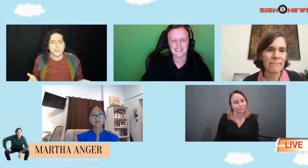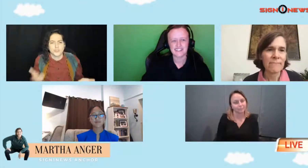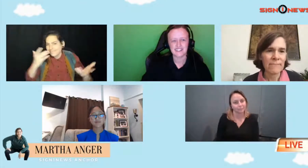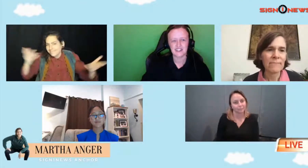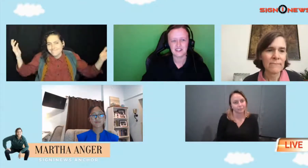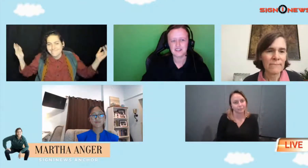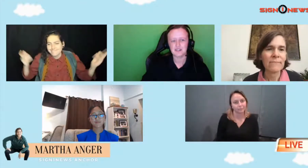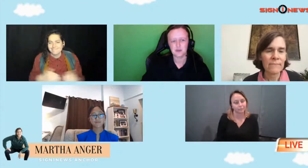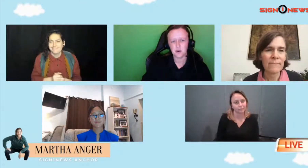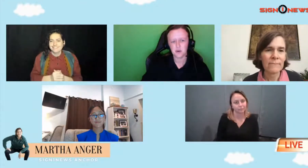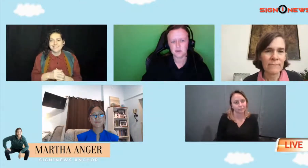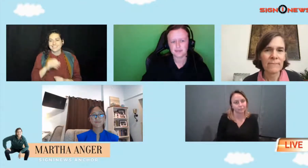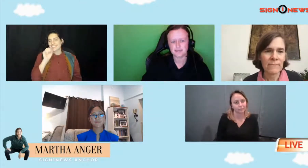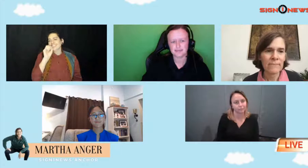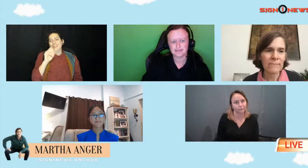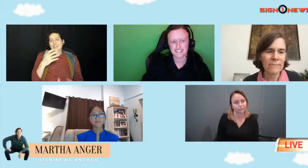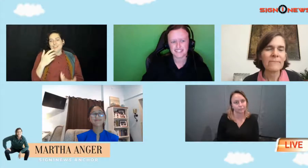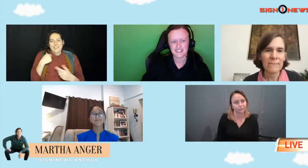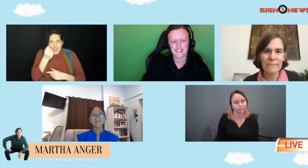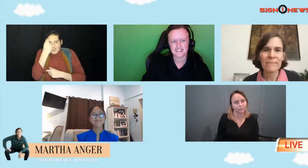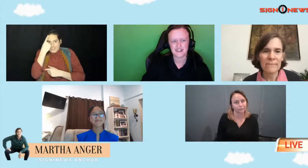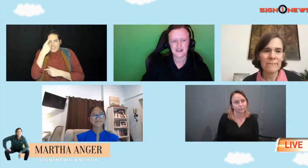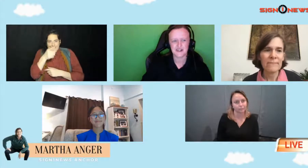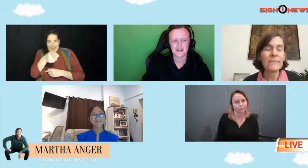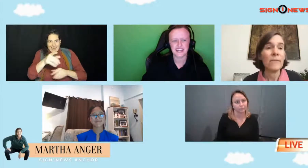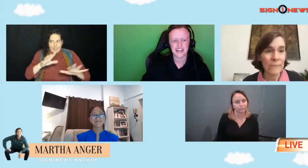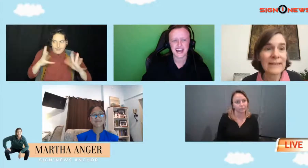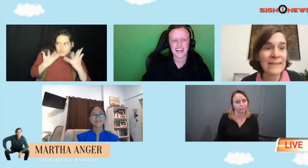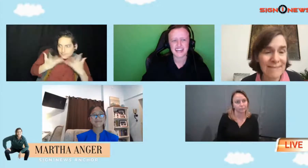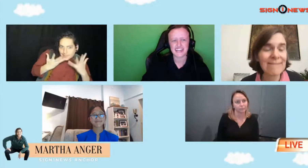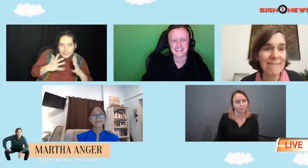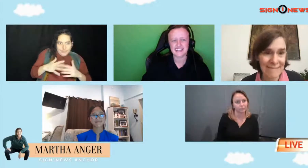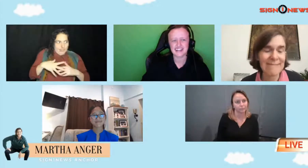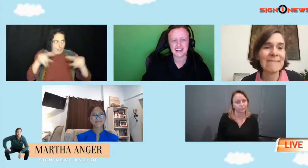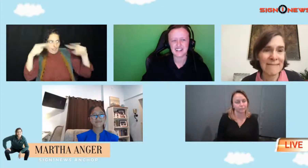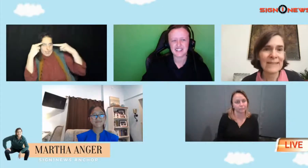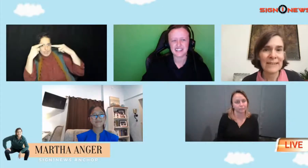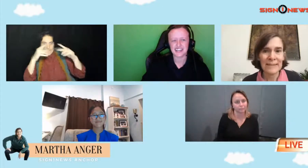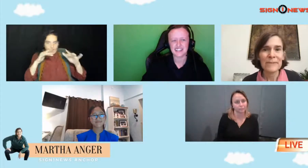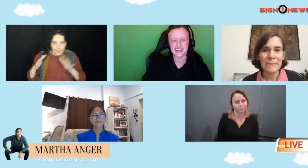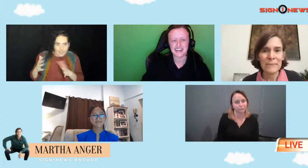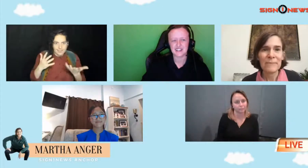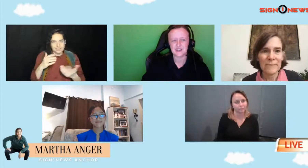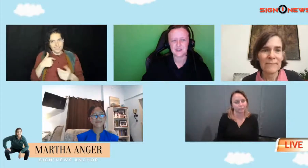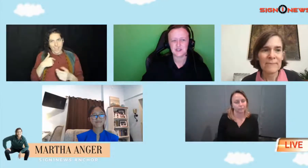And you're never too old. So I